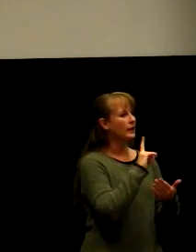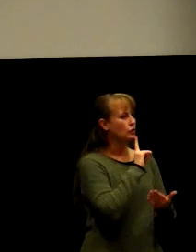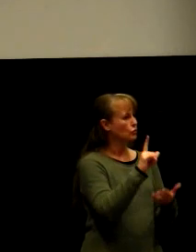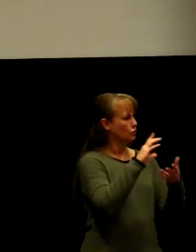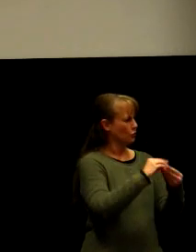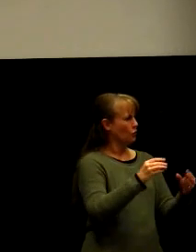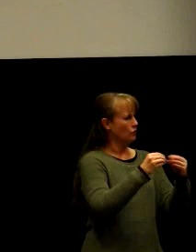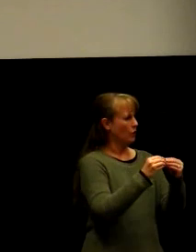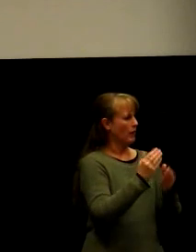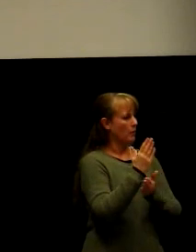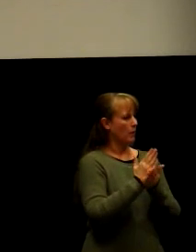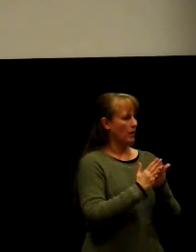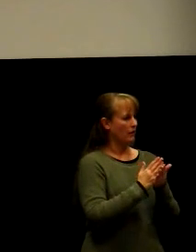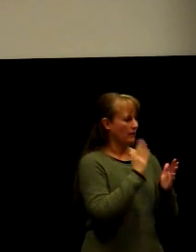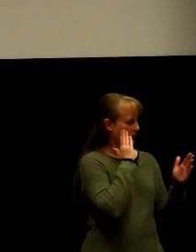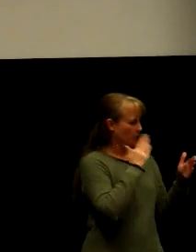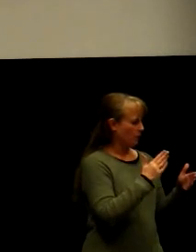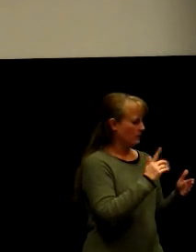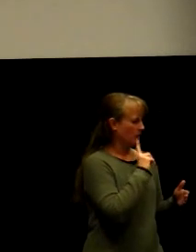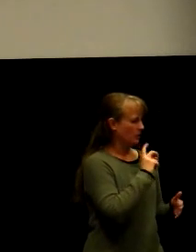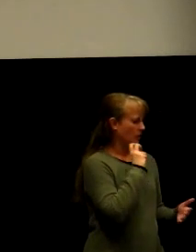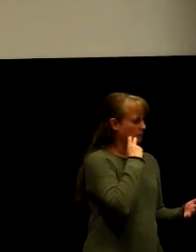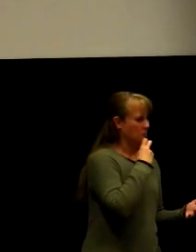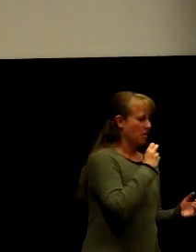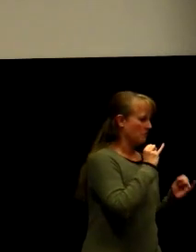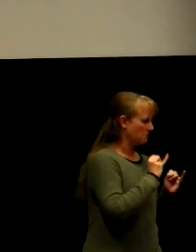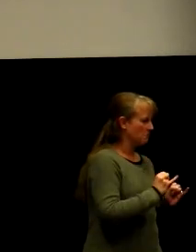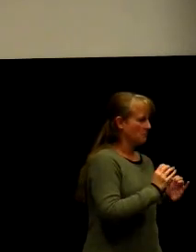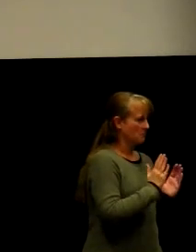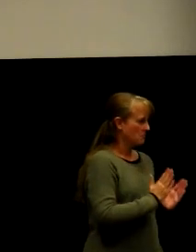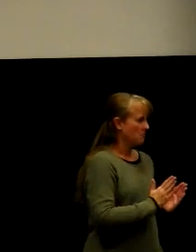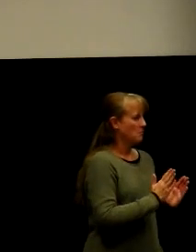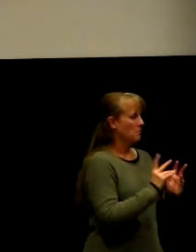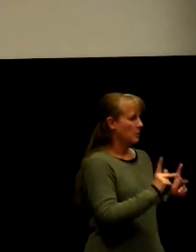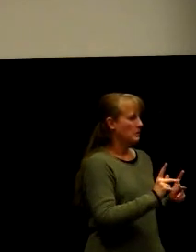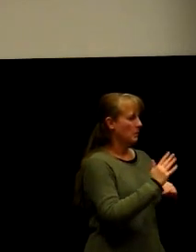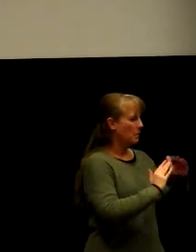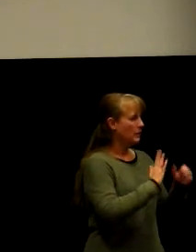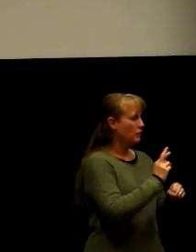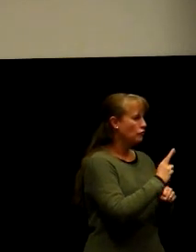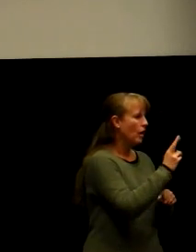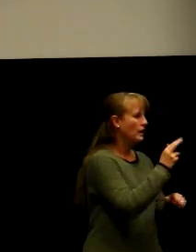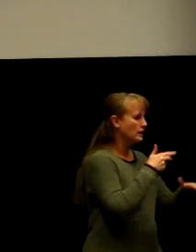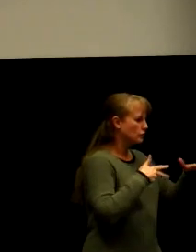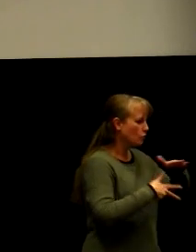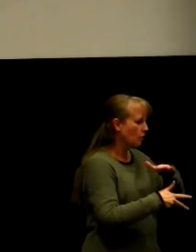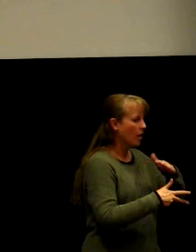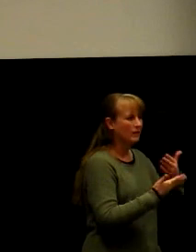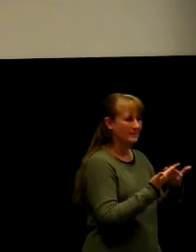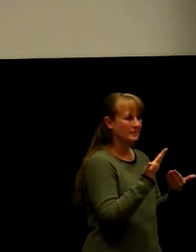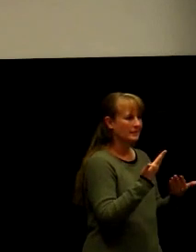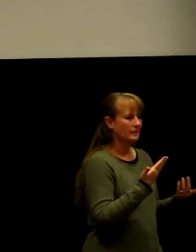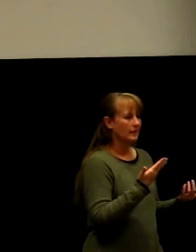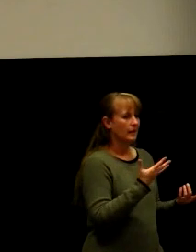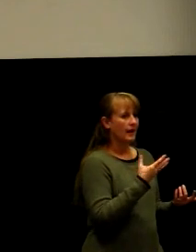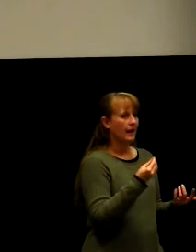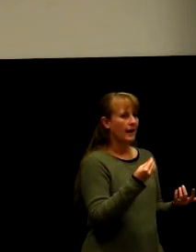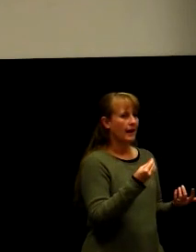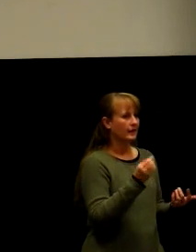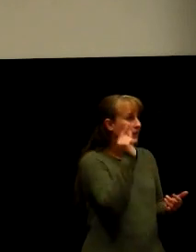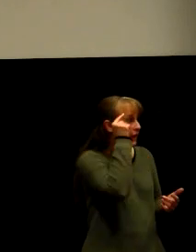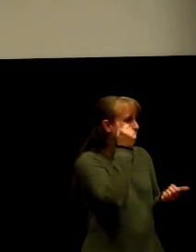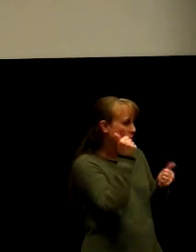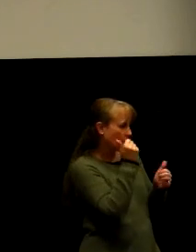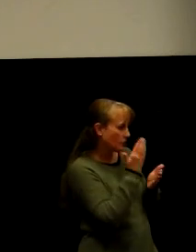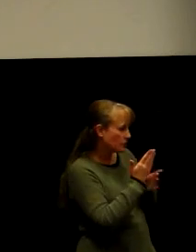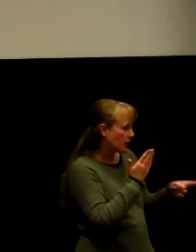part kind of rugged individualist, a guy building his rocket in his garage practically, and the government